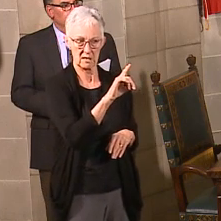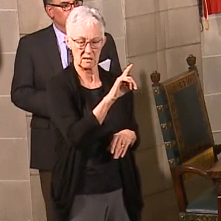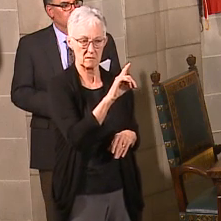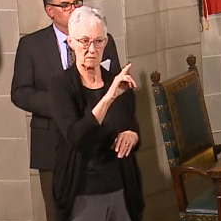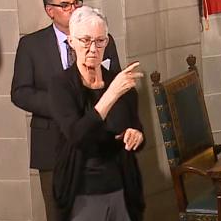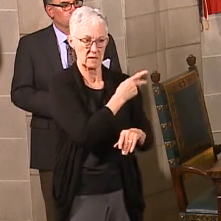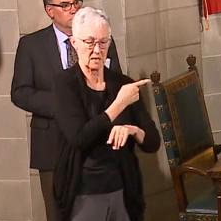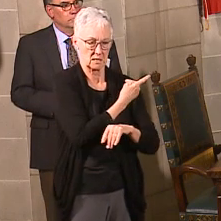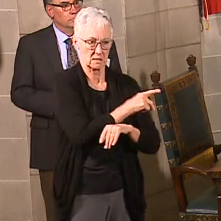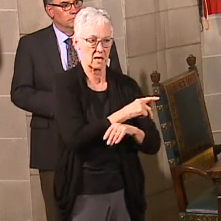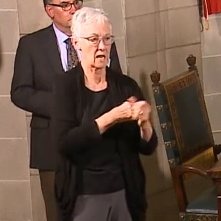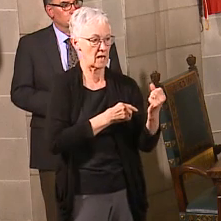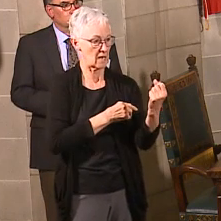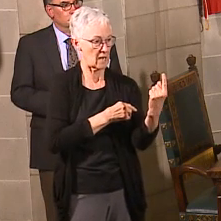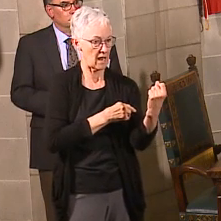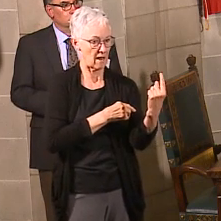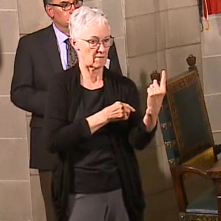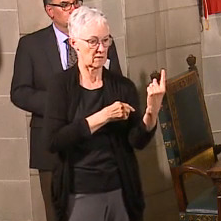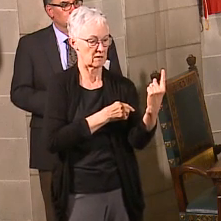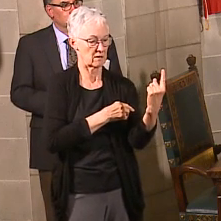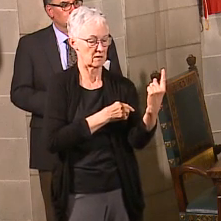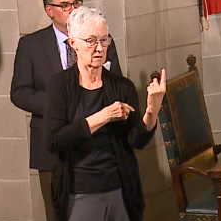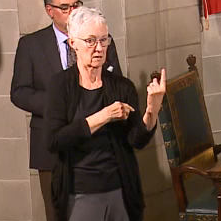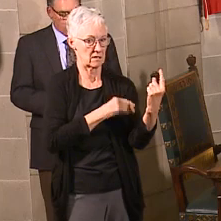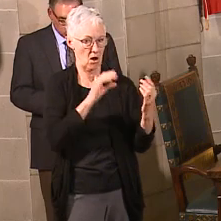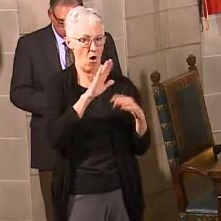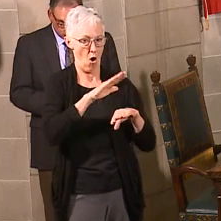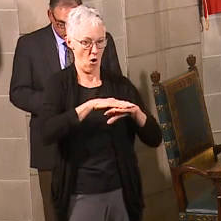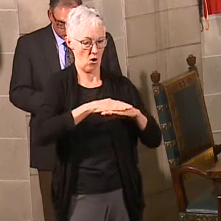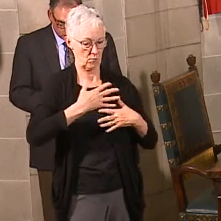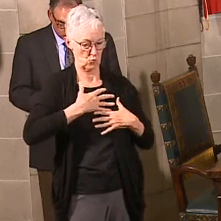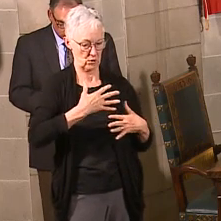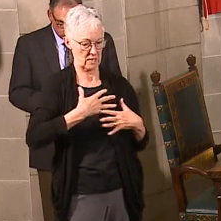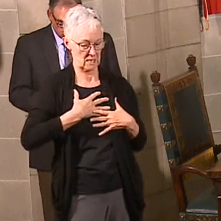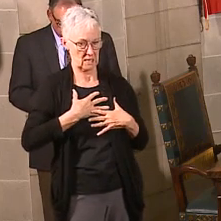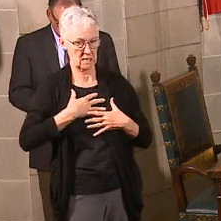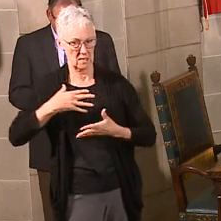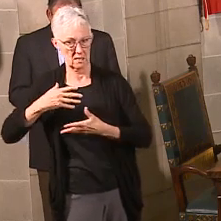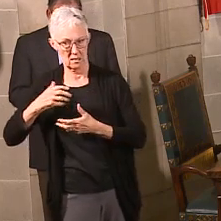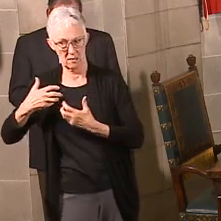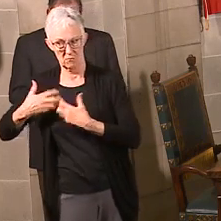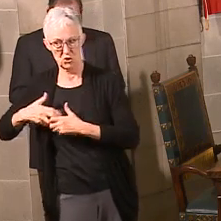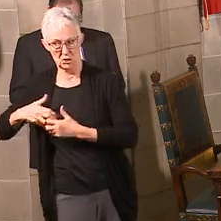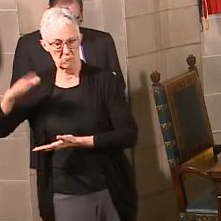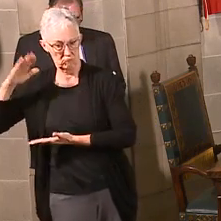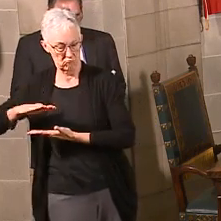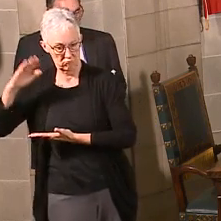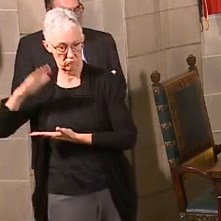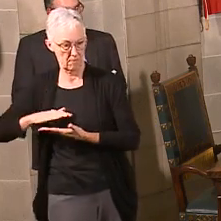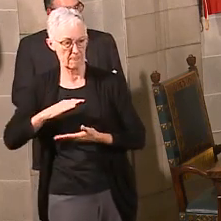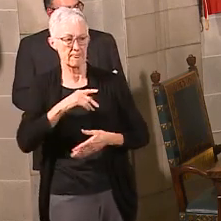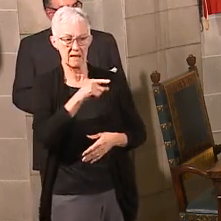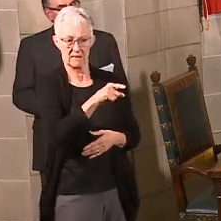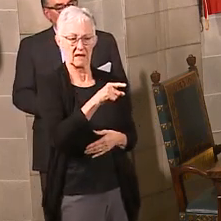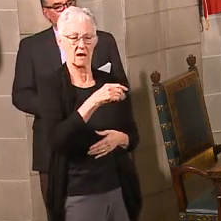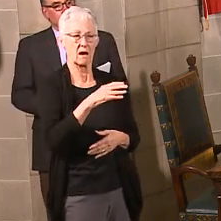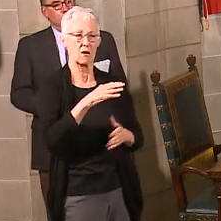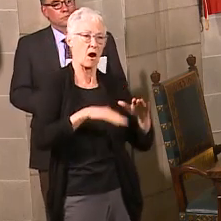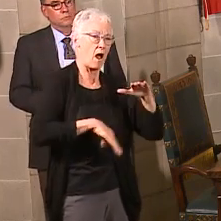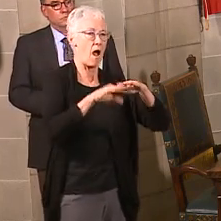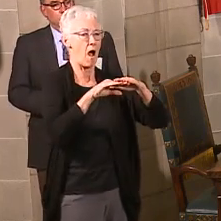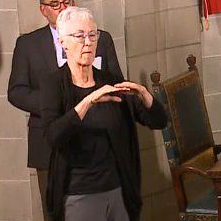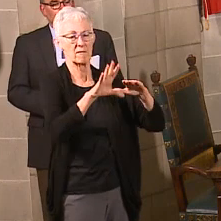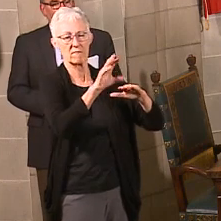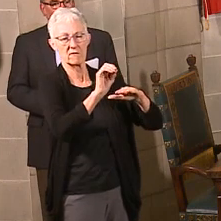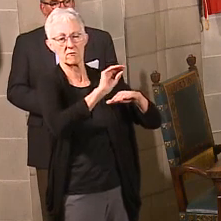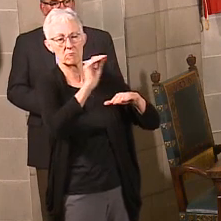12 are in the ICU or on ventilators. Overall, they've got about 35 patients. I think they're about 50% capacity overall in their hospital beds. They